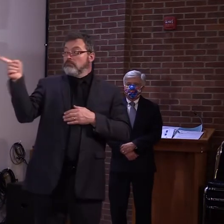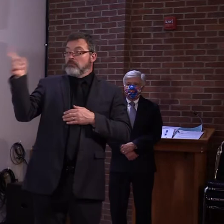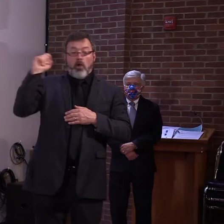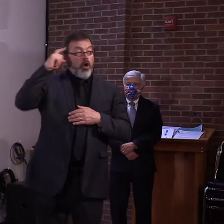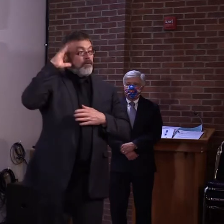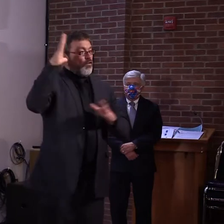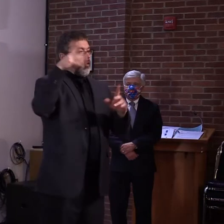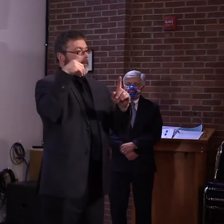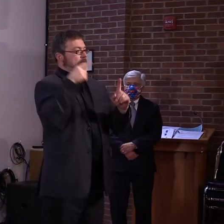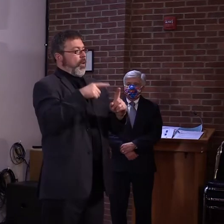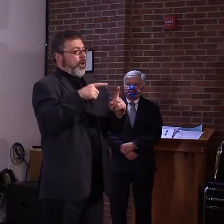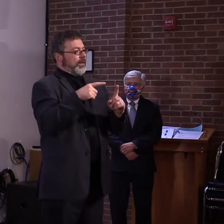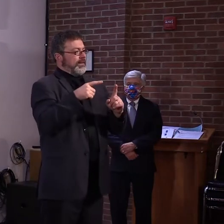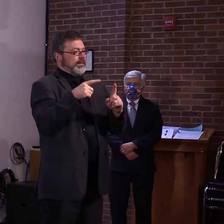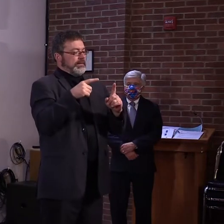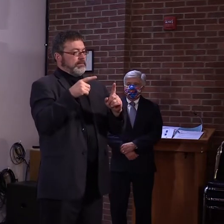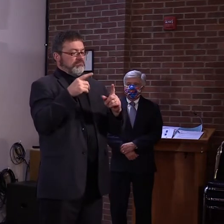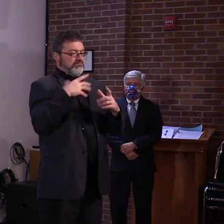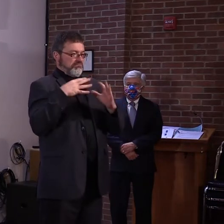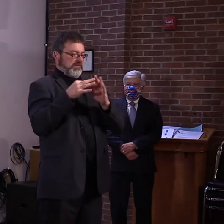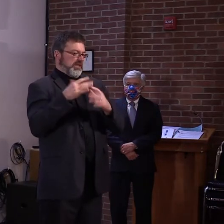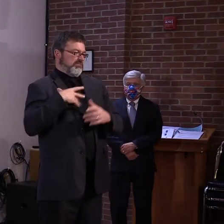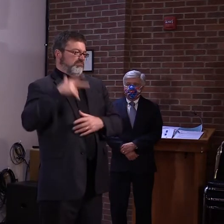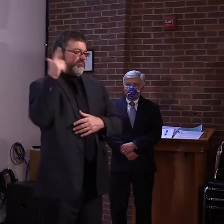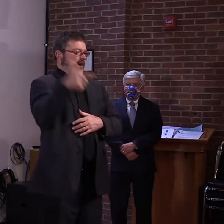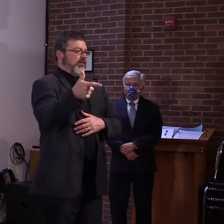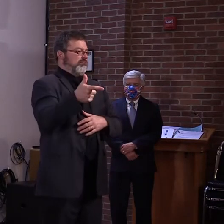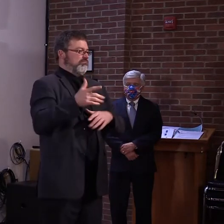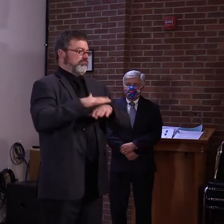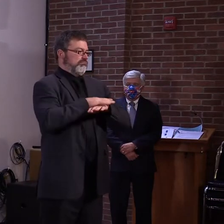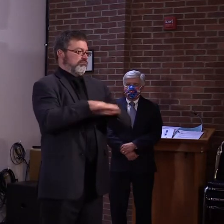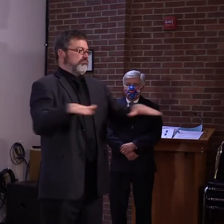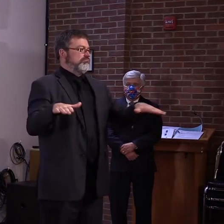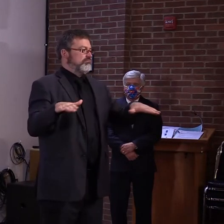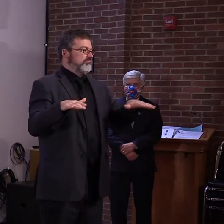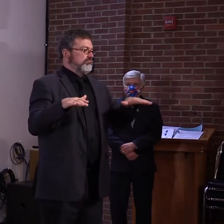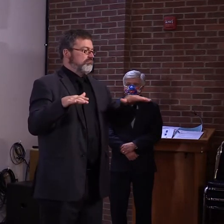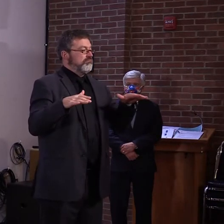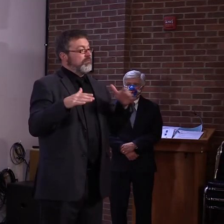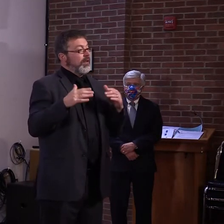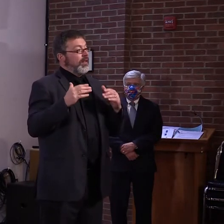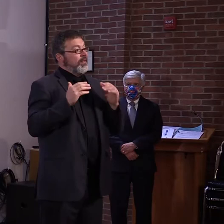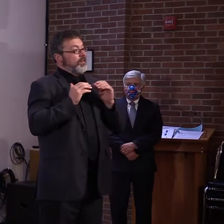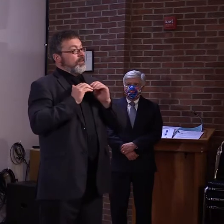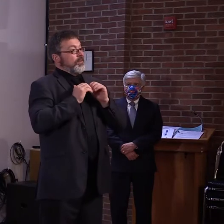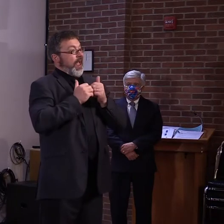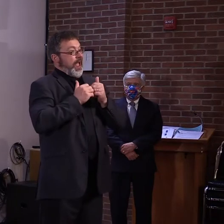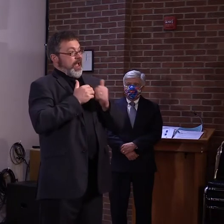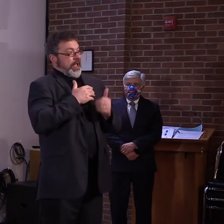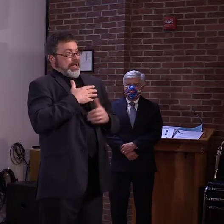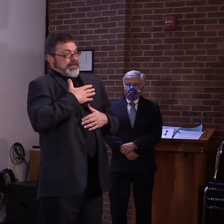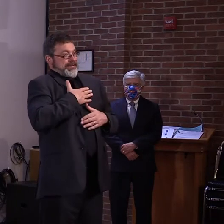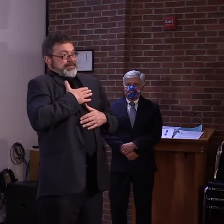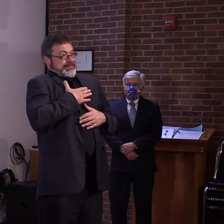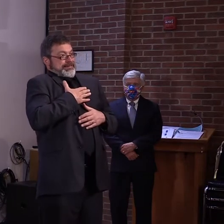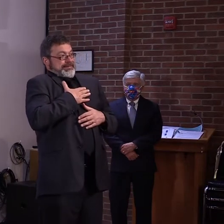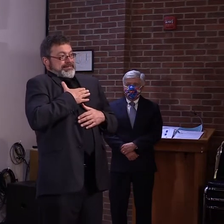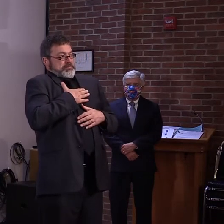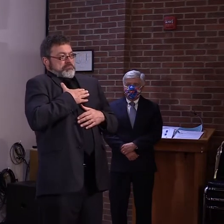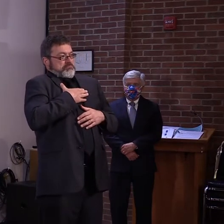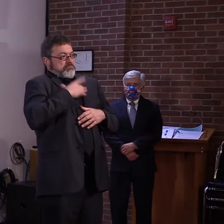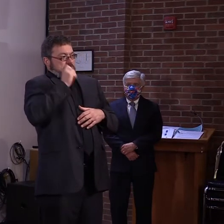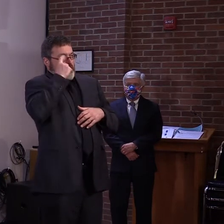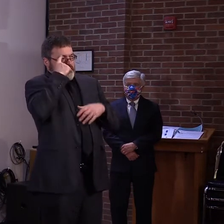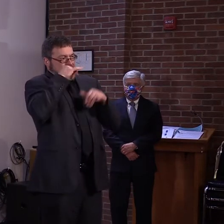health department contact tracing do its thing. And in the last couple of weeks, either 97